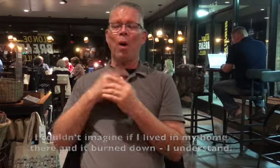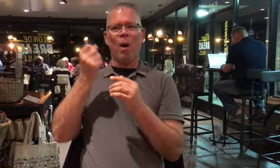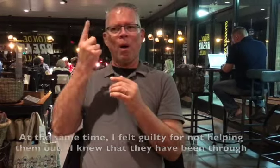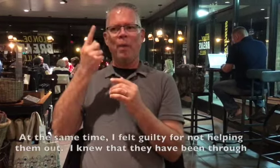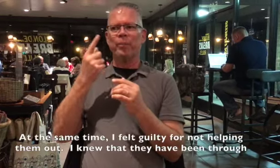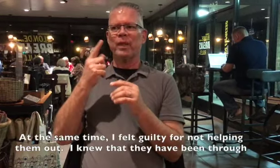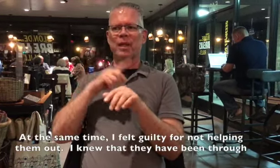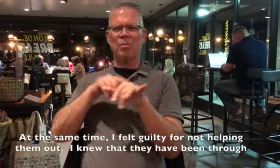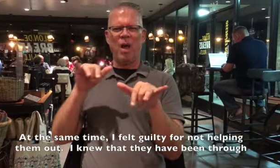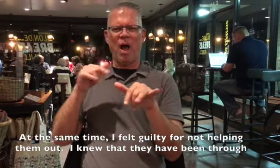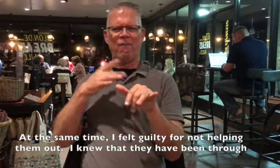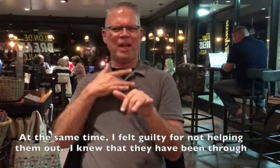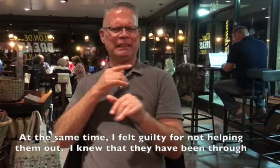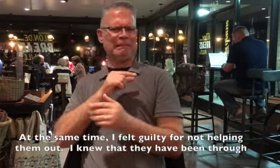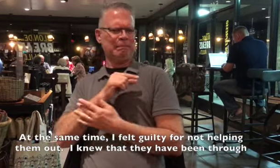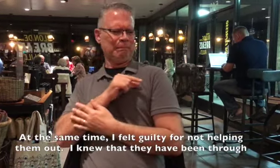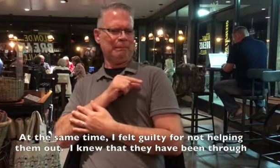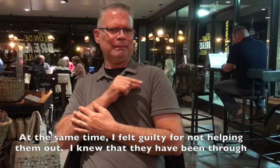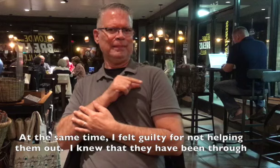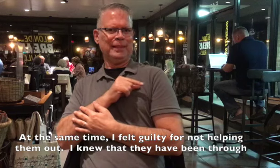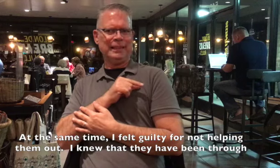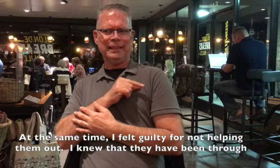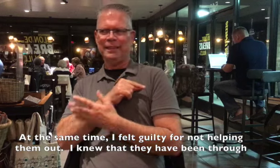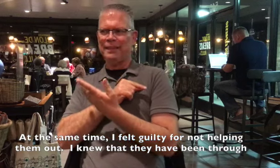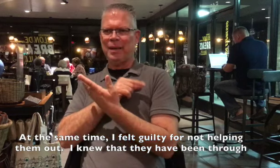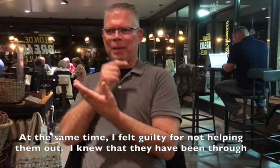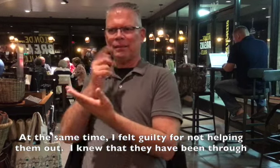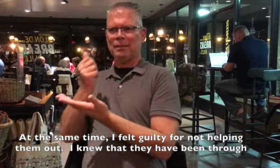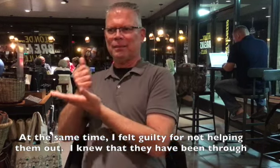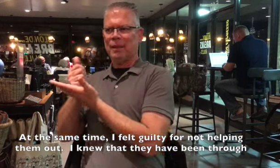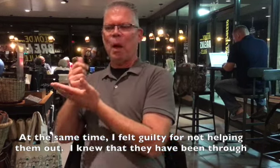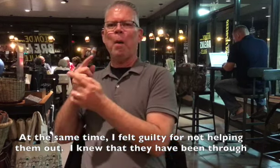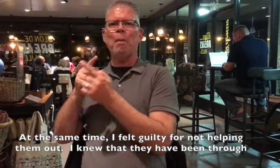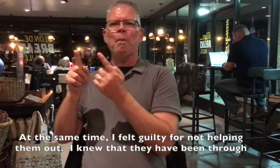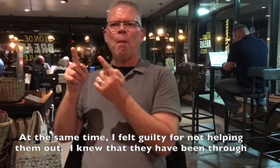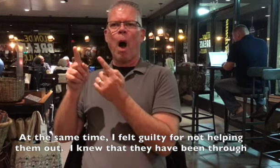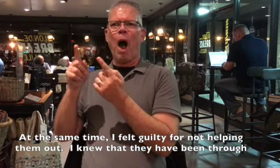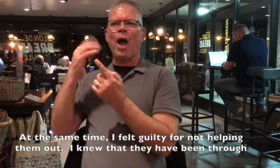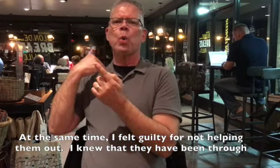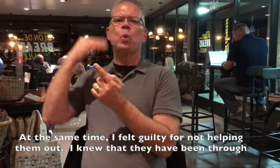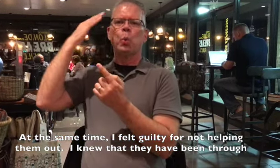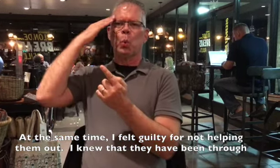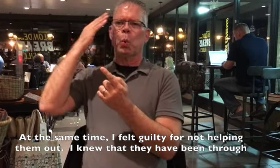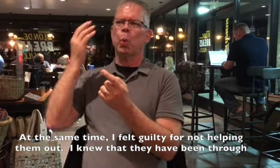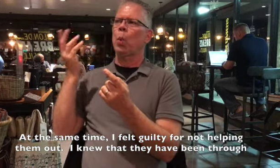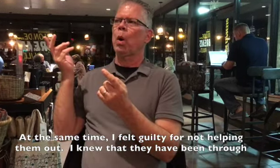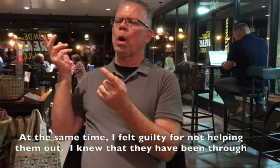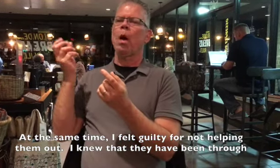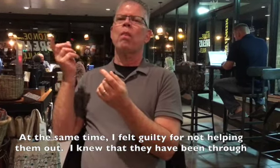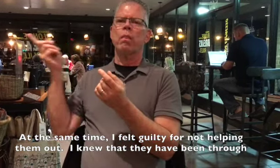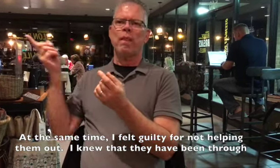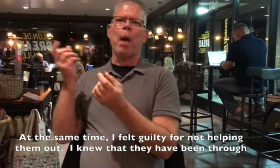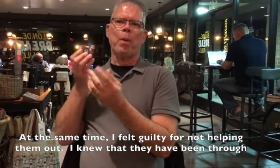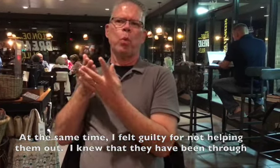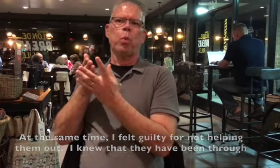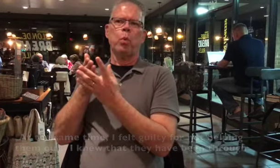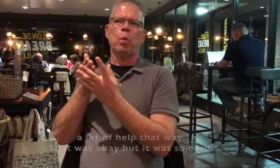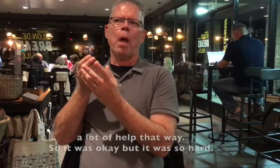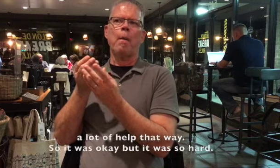understand. At the same time, I felt guilty for not helping them out. I knew that they have been